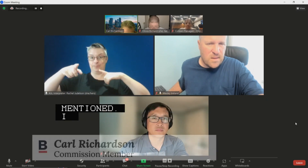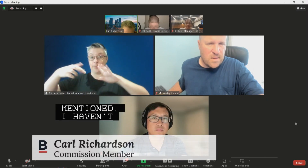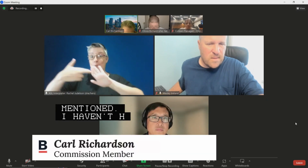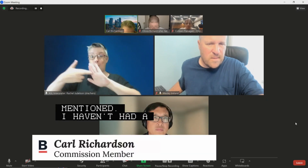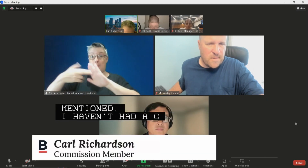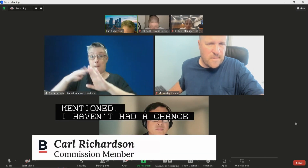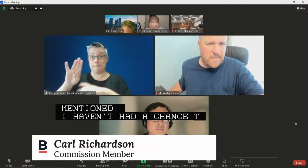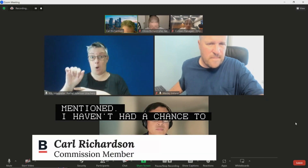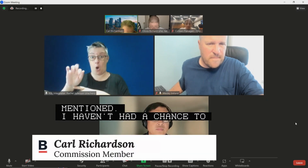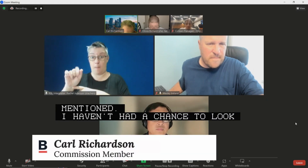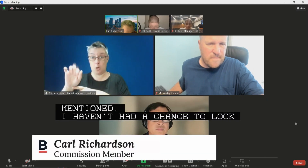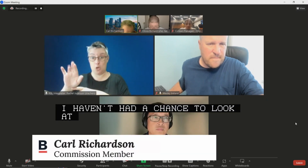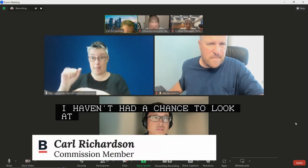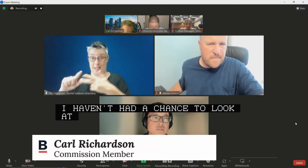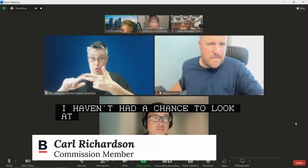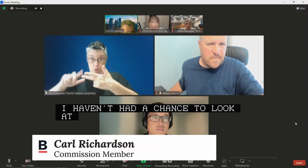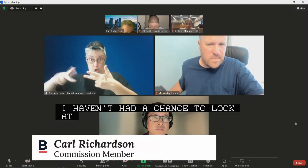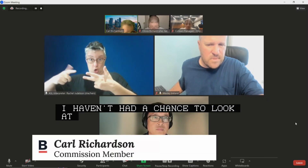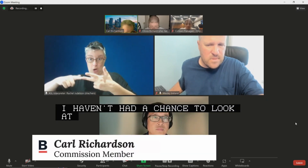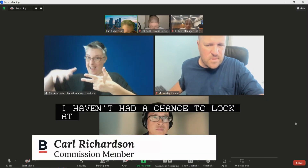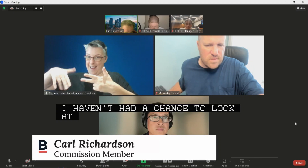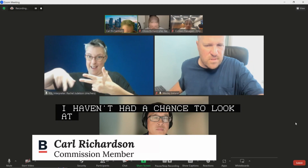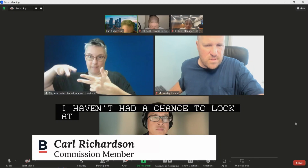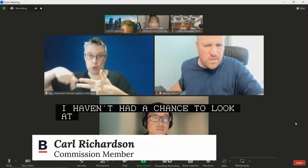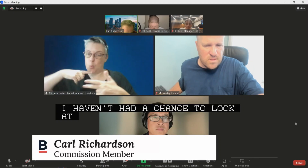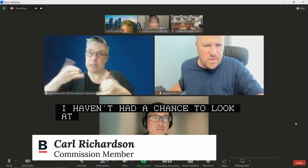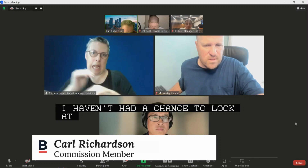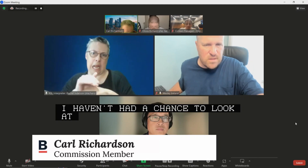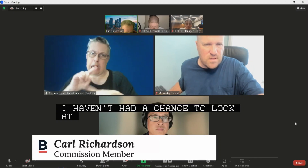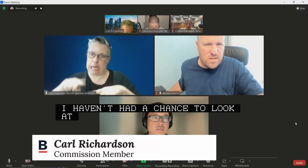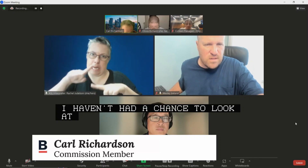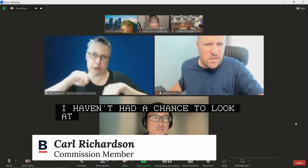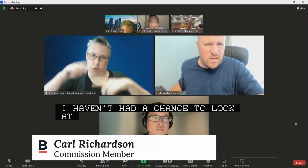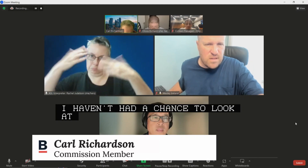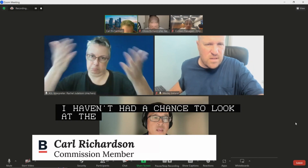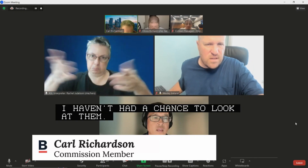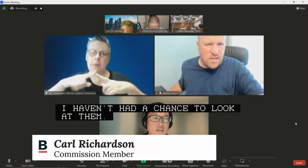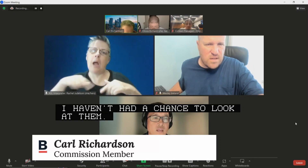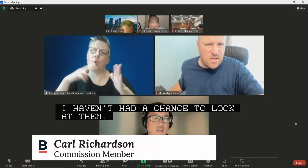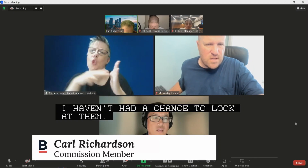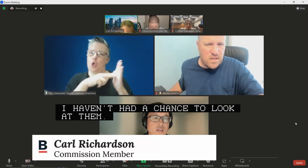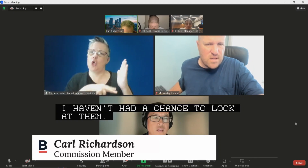Representative Barber's bill, so I don't have an answer for you tonight, but I'll take a look.